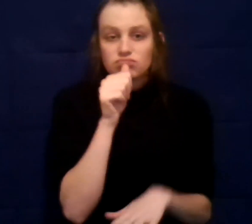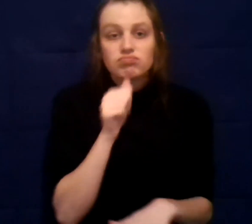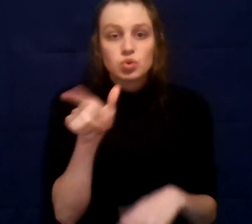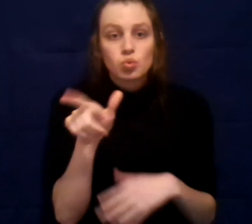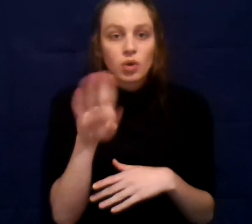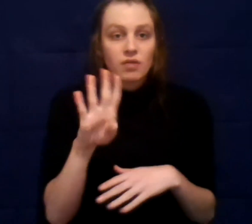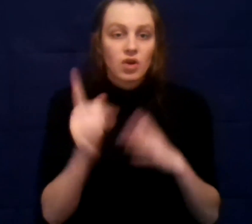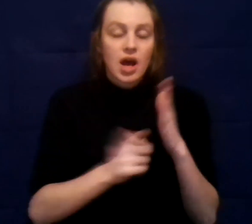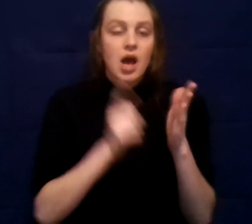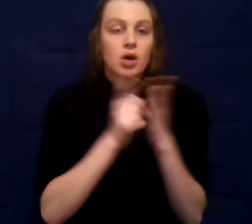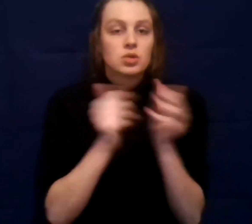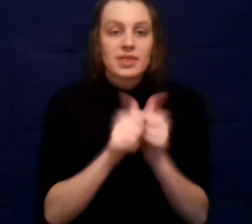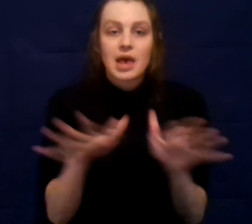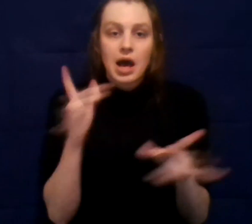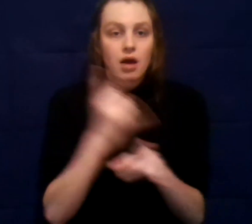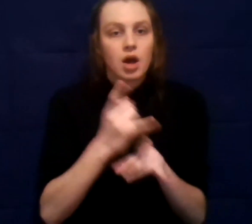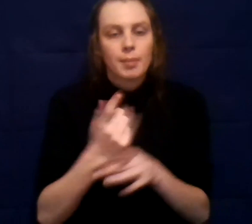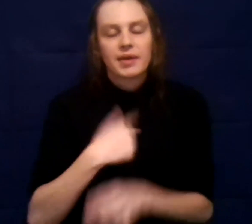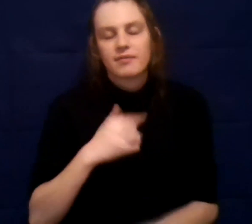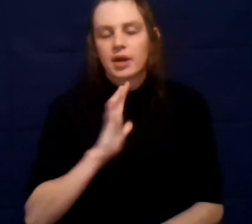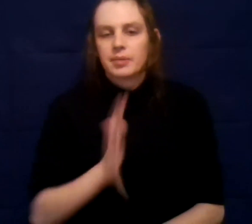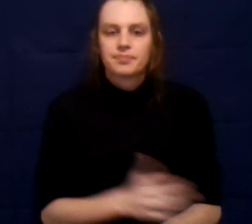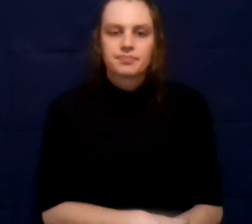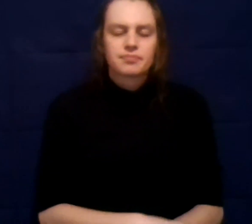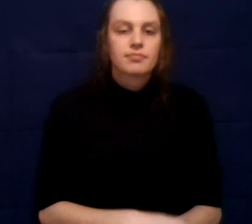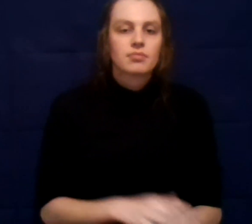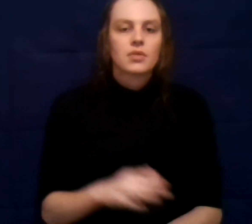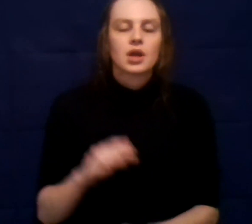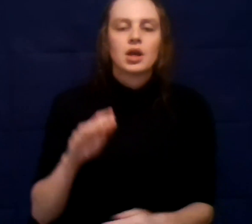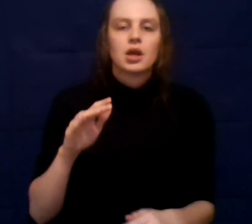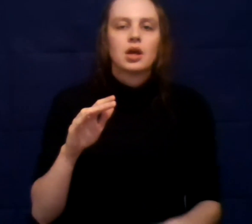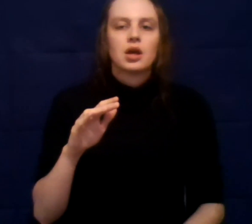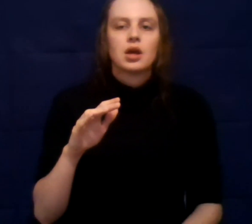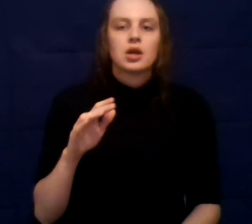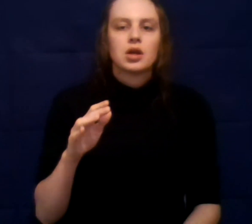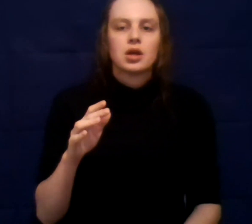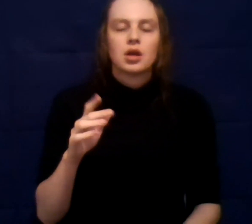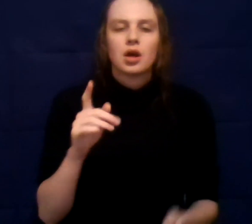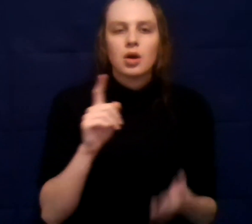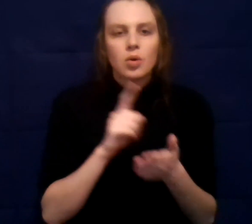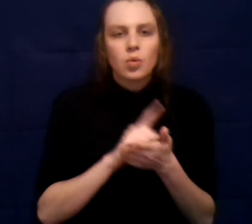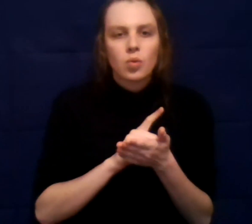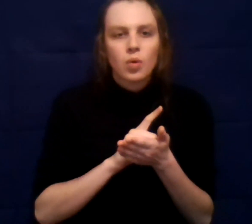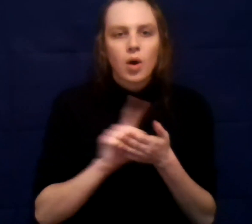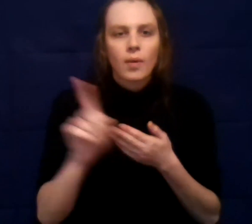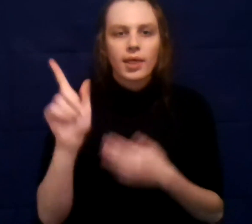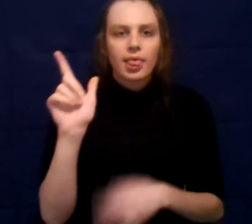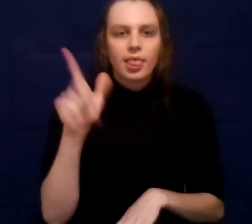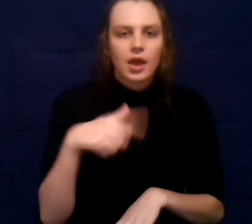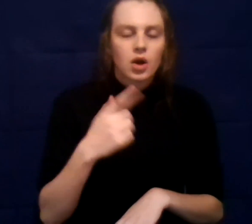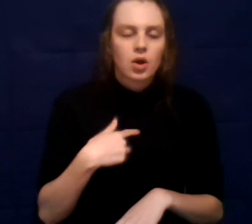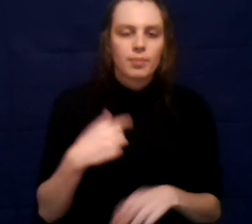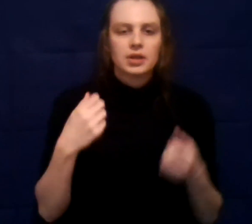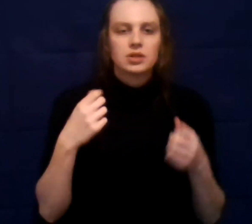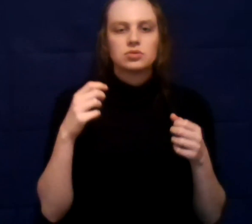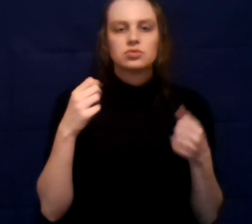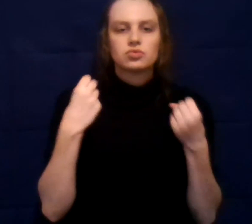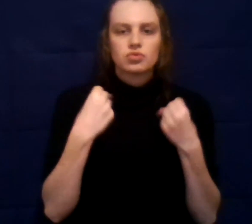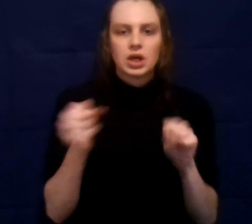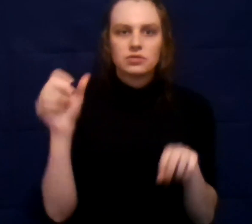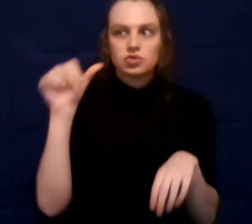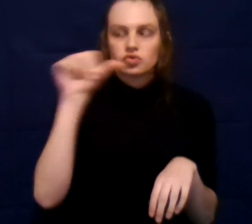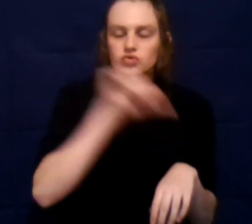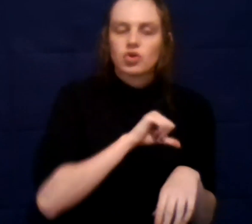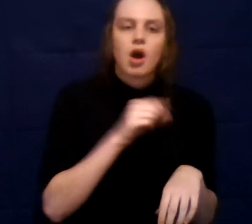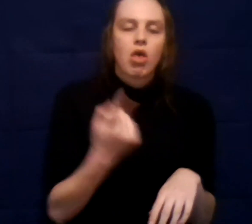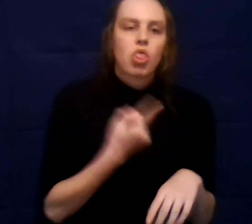2 weeks later, I am drunk driving alone with my dog. And I go out into the Ouachita